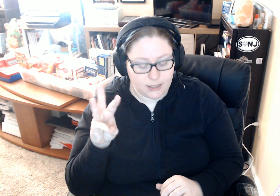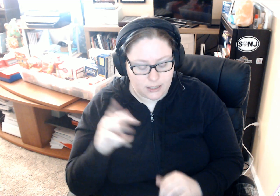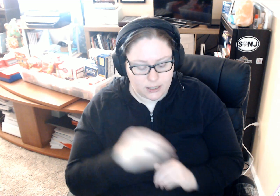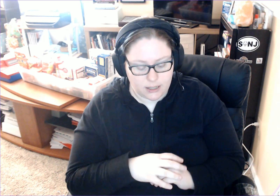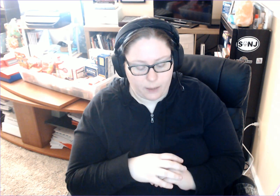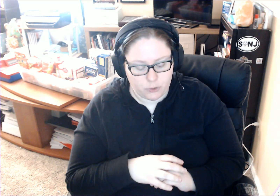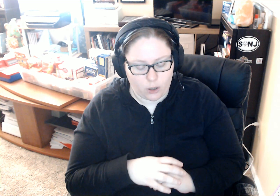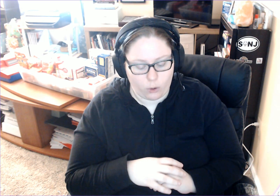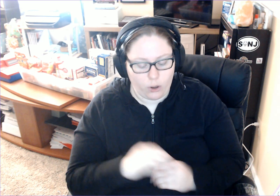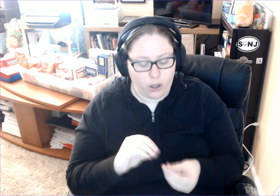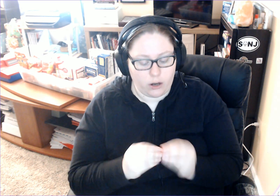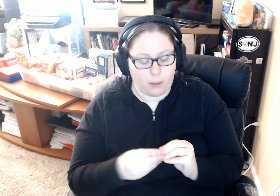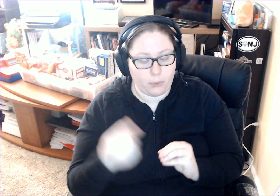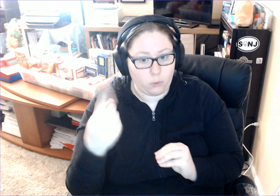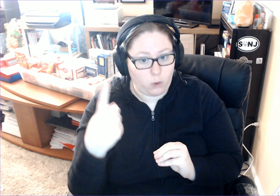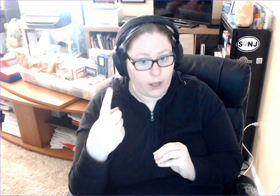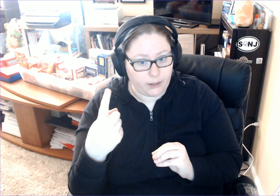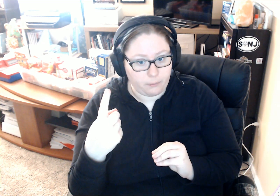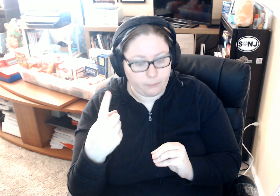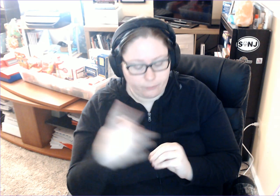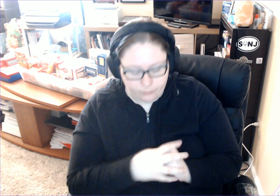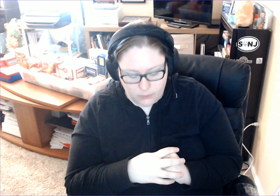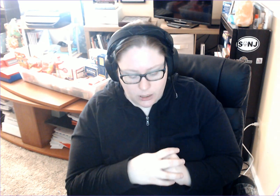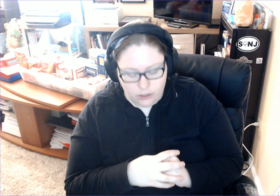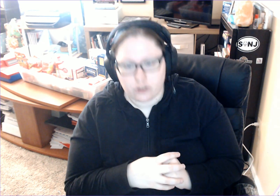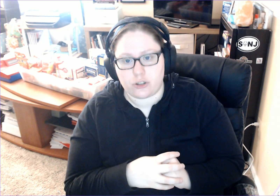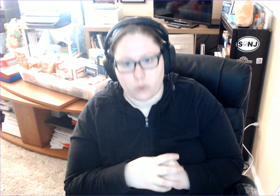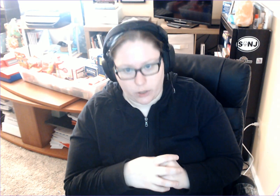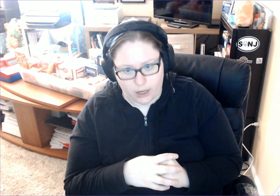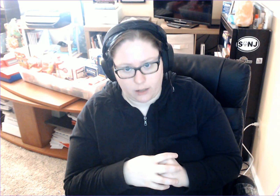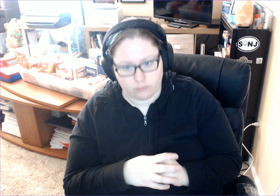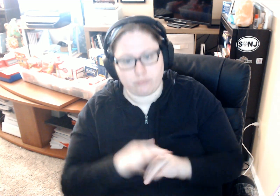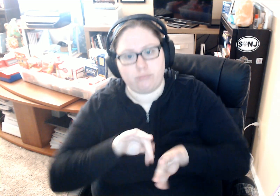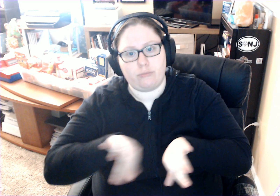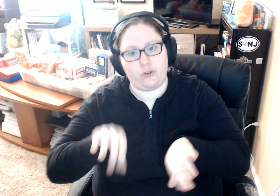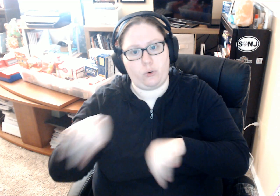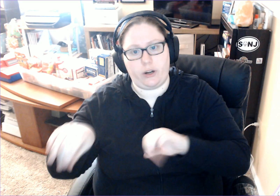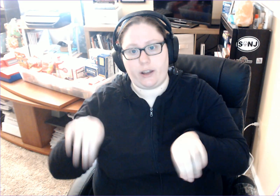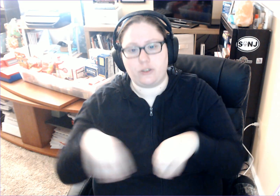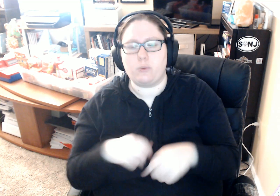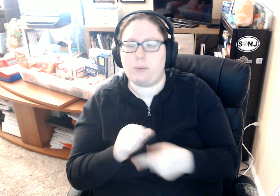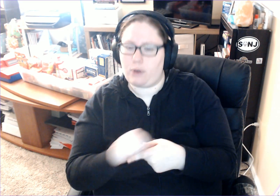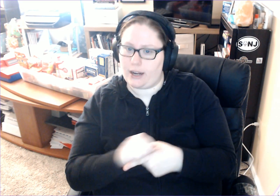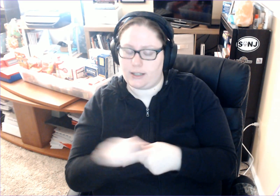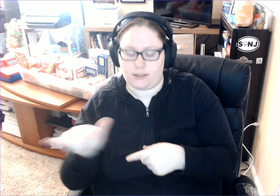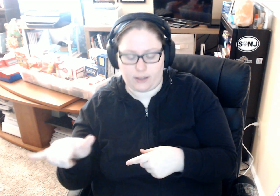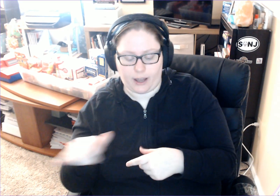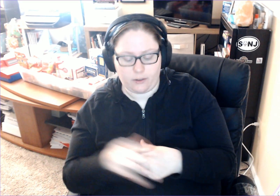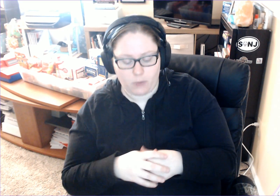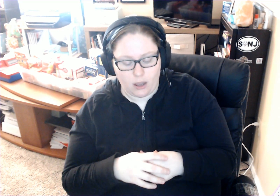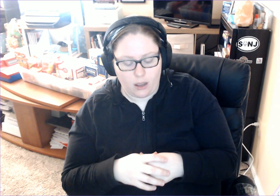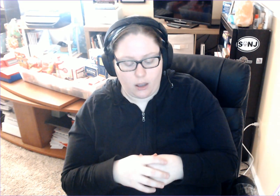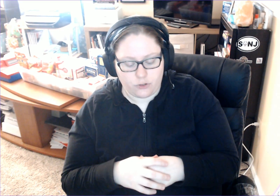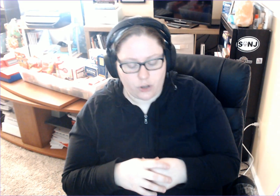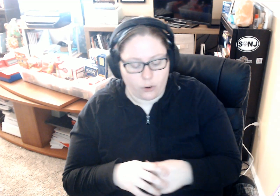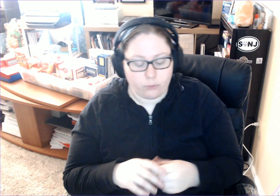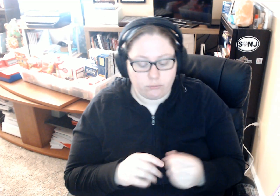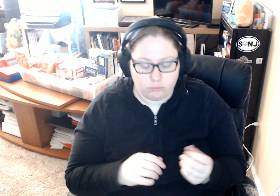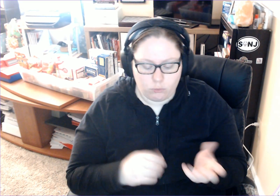steps. So number 1, sorting. Sorting. So we practiced that. So why do